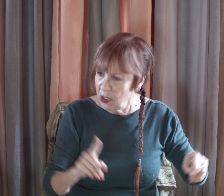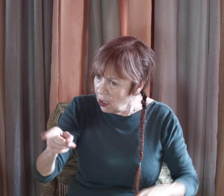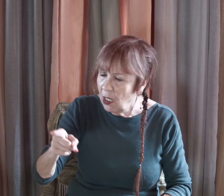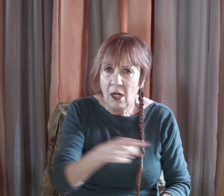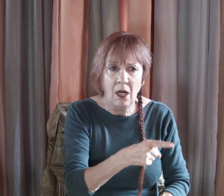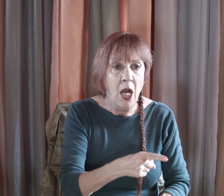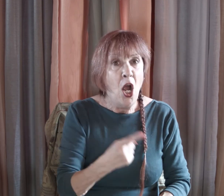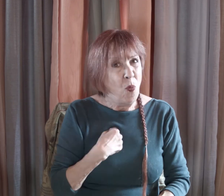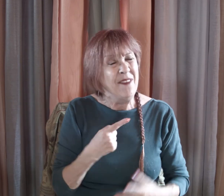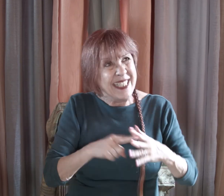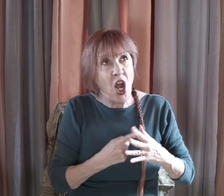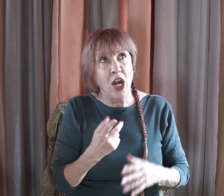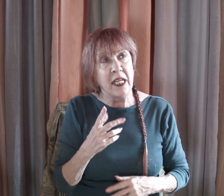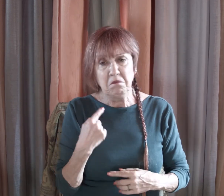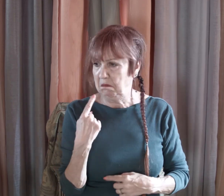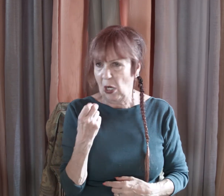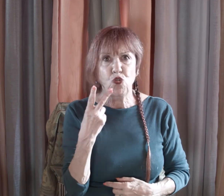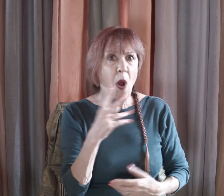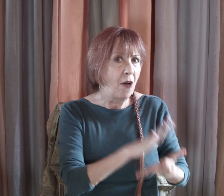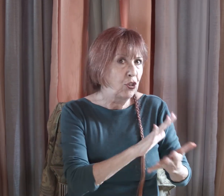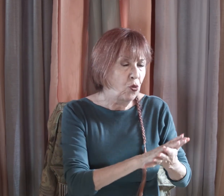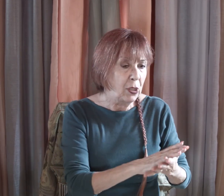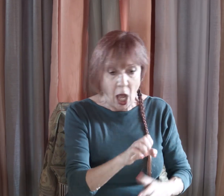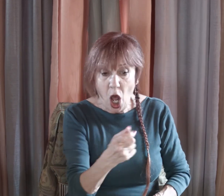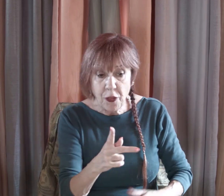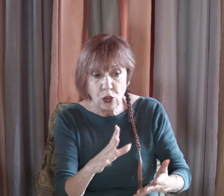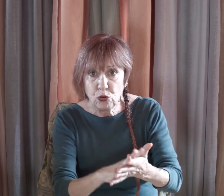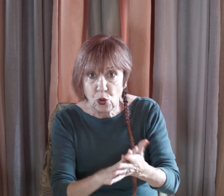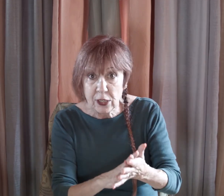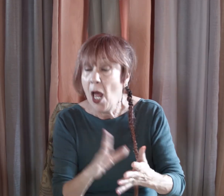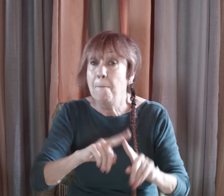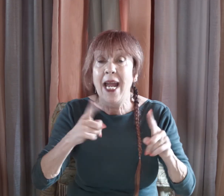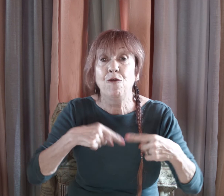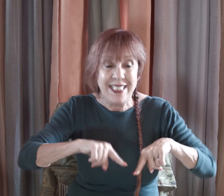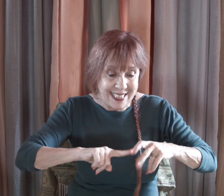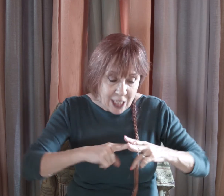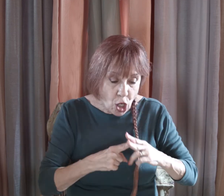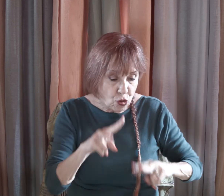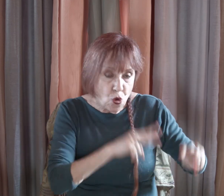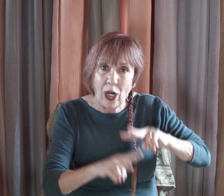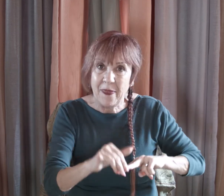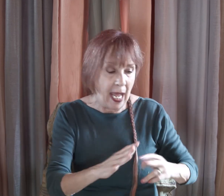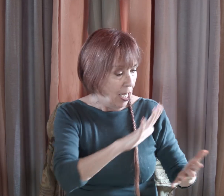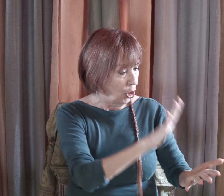already started doing that with about 12 schools, and several others have done it just on their own. If we begin to look at that